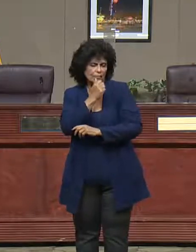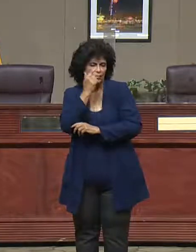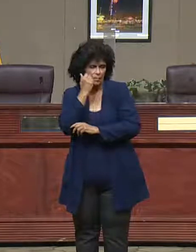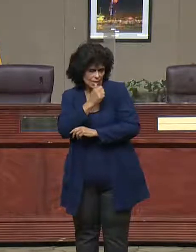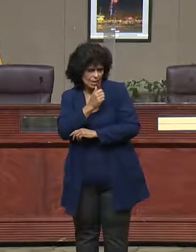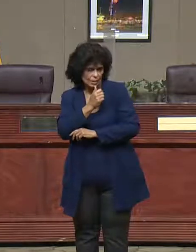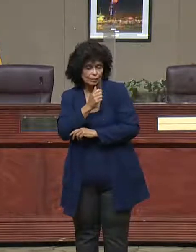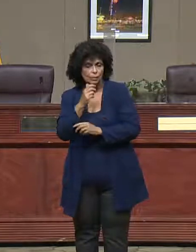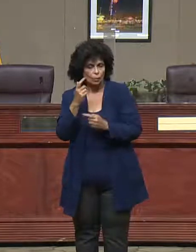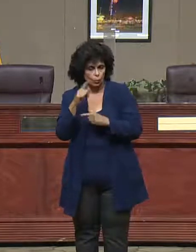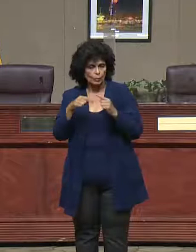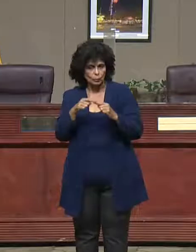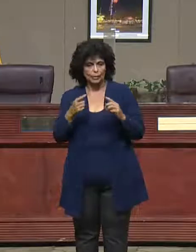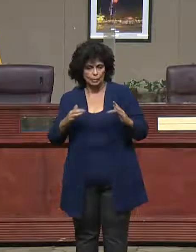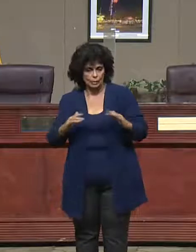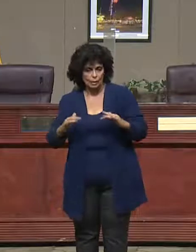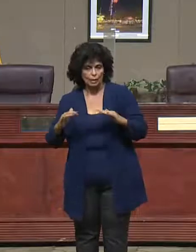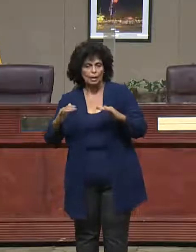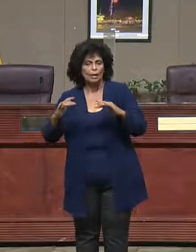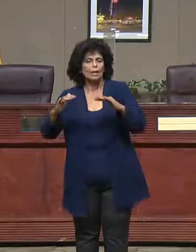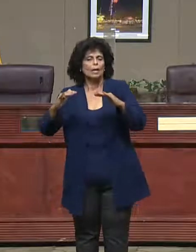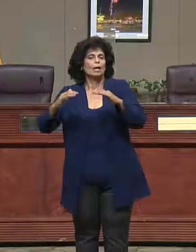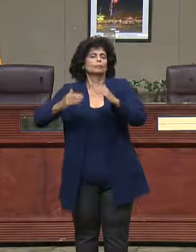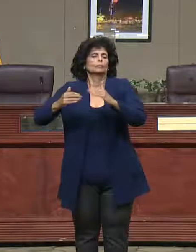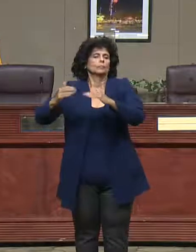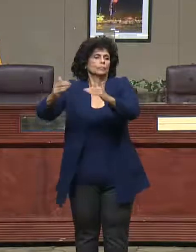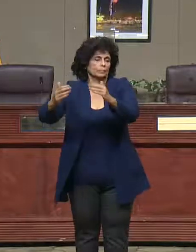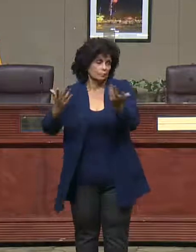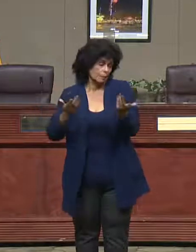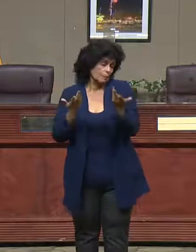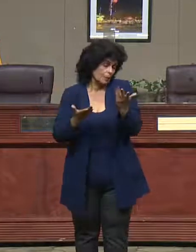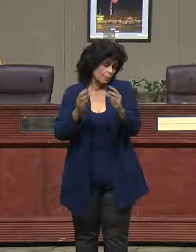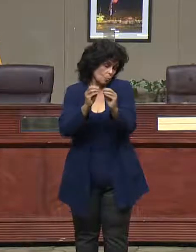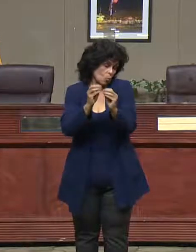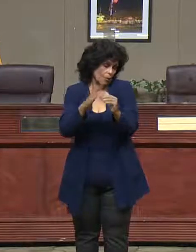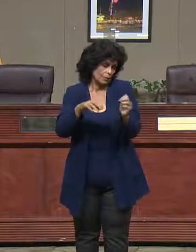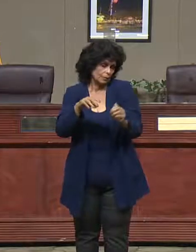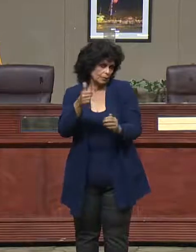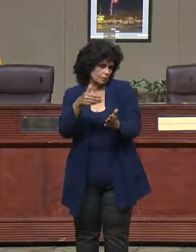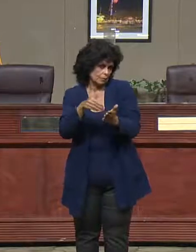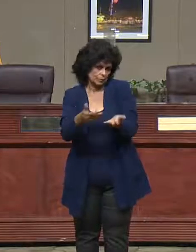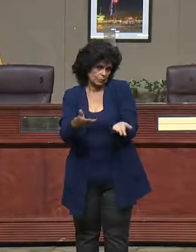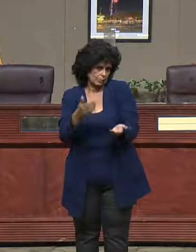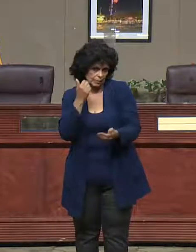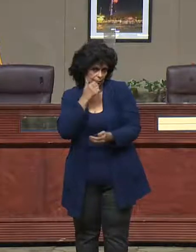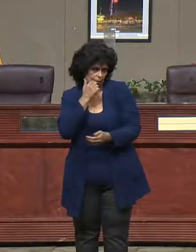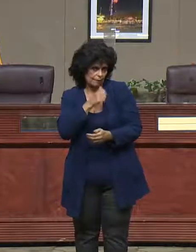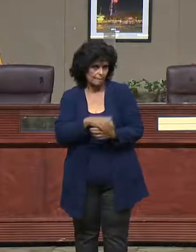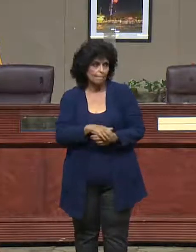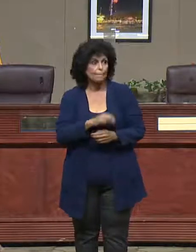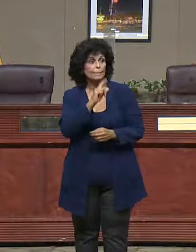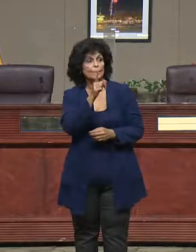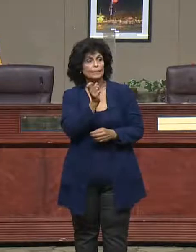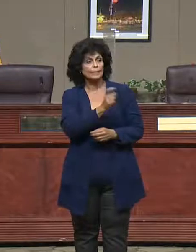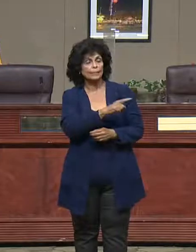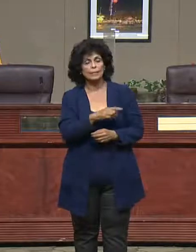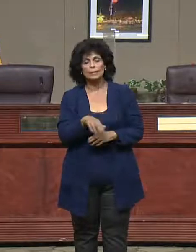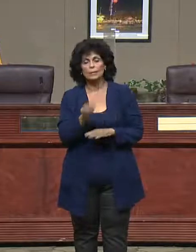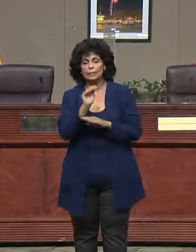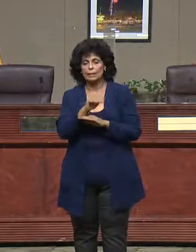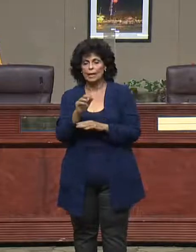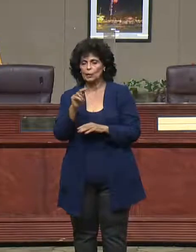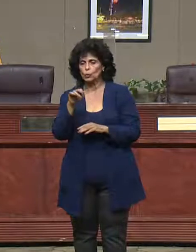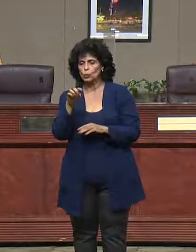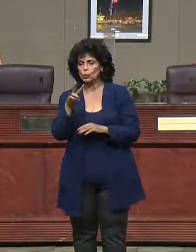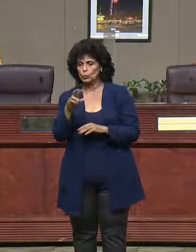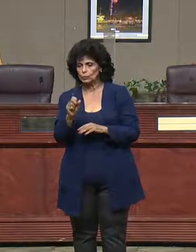more. And then, Dr. Pino, this is your last one, then I have one for Mayor Demings. This is from Meg Turner with Night News. Dr. Pino,